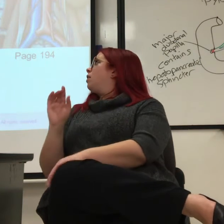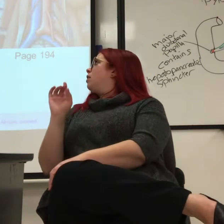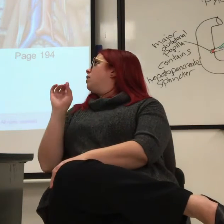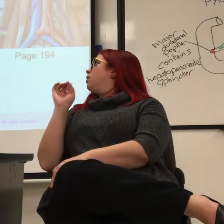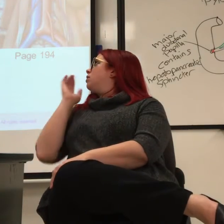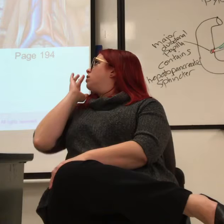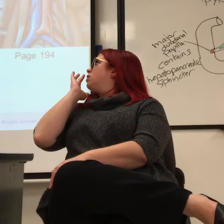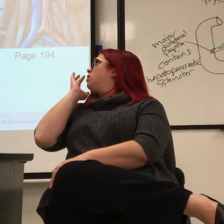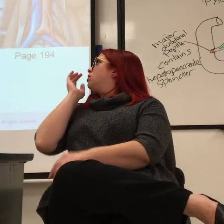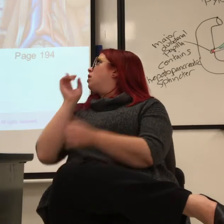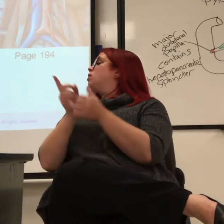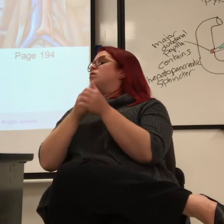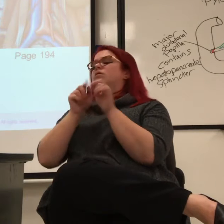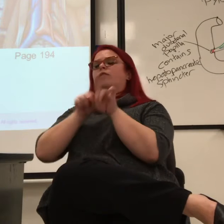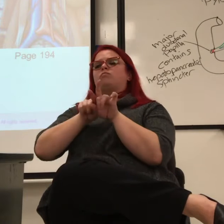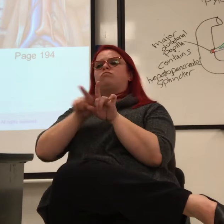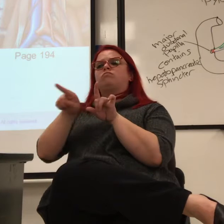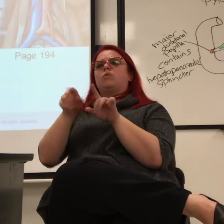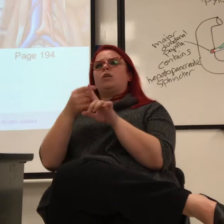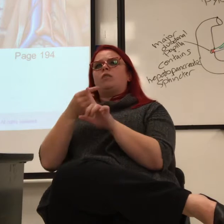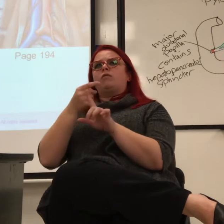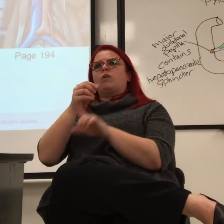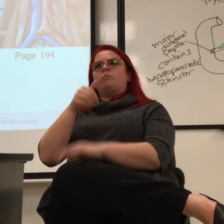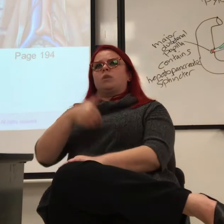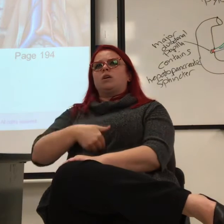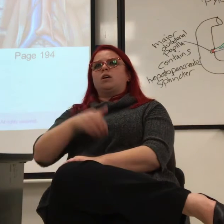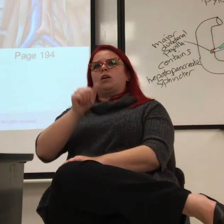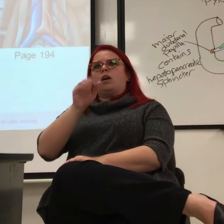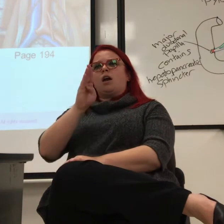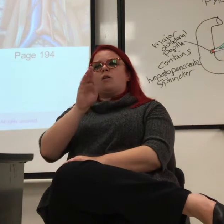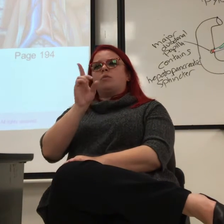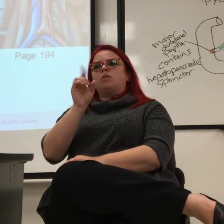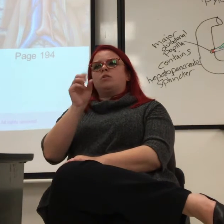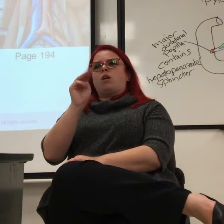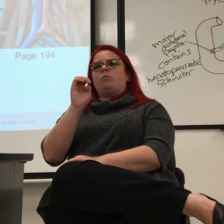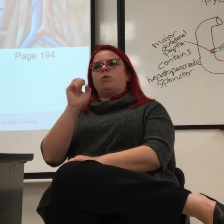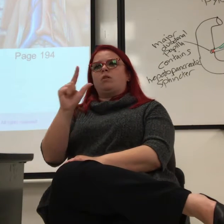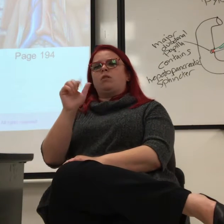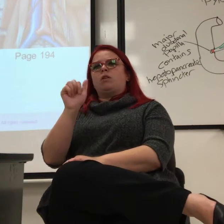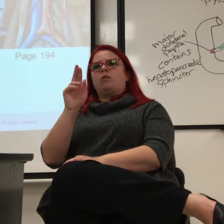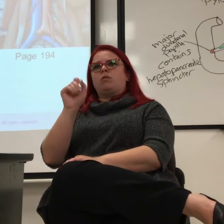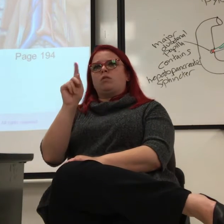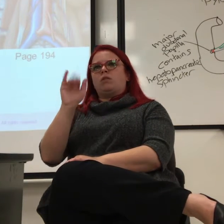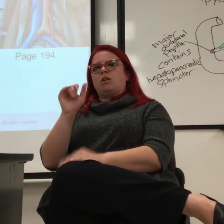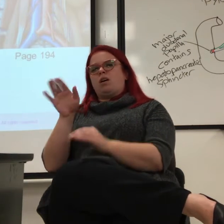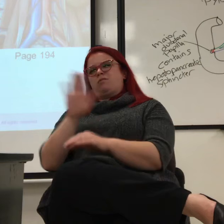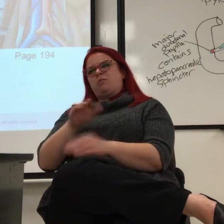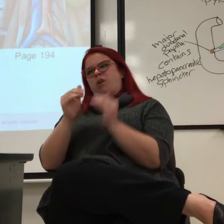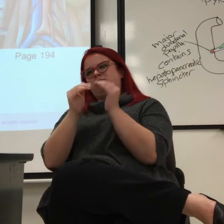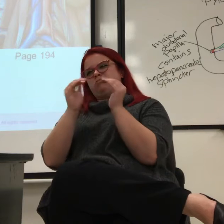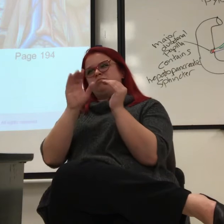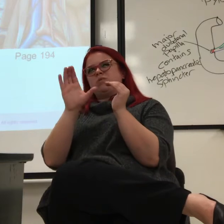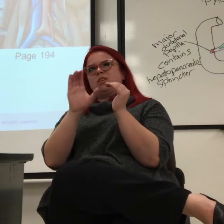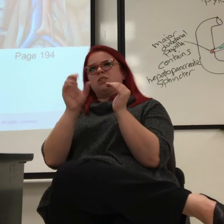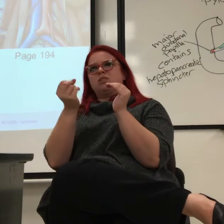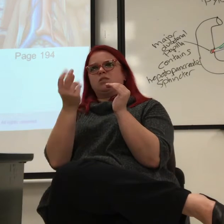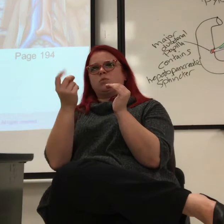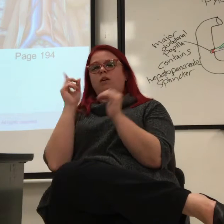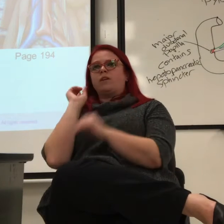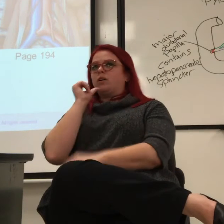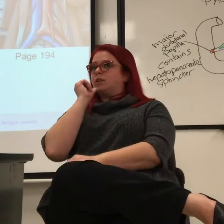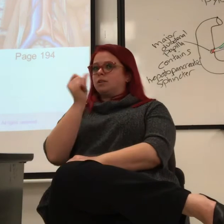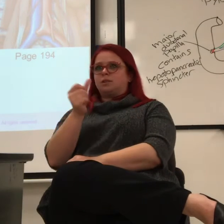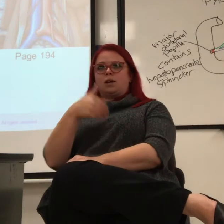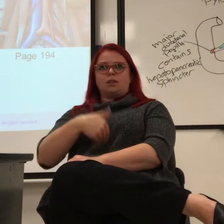off abdominal aorta at about the level of C12. Here, it's not abdominal aorta,